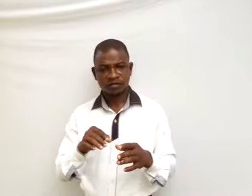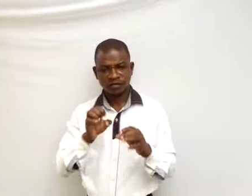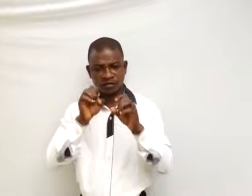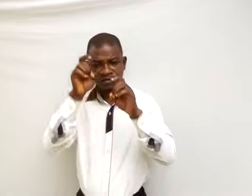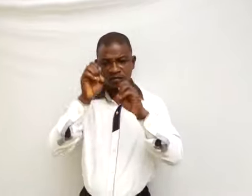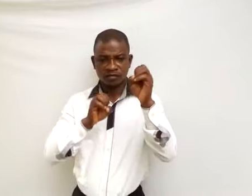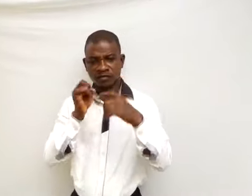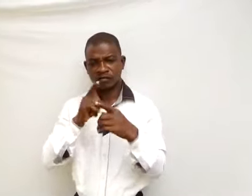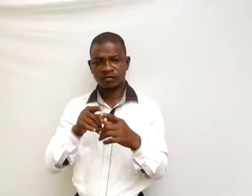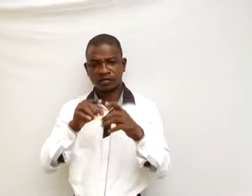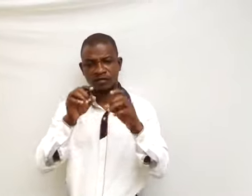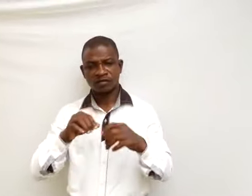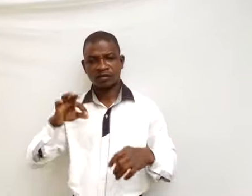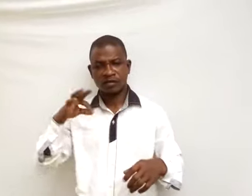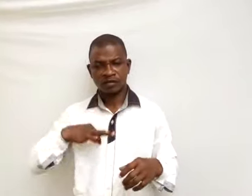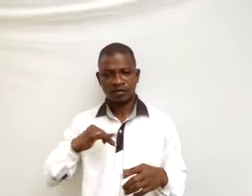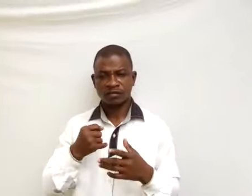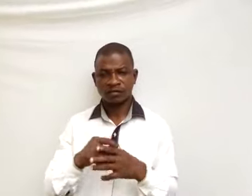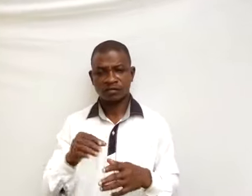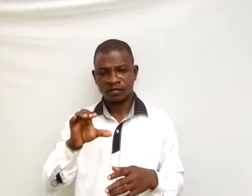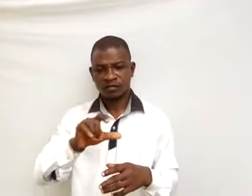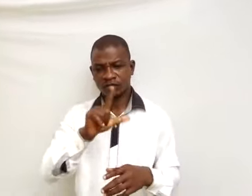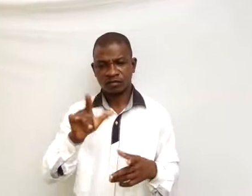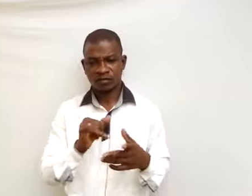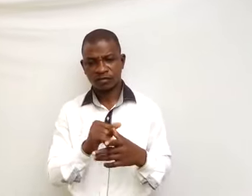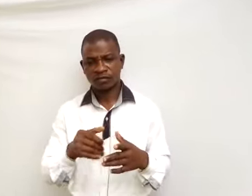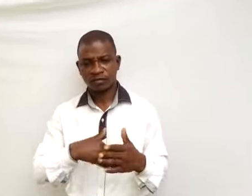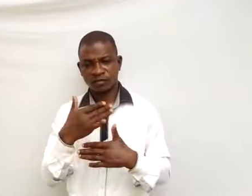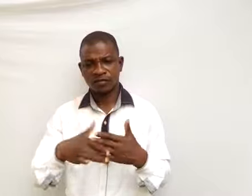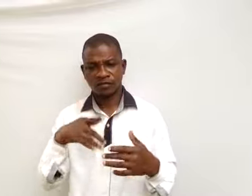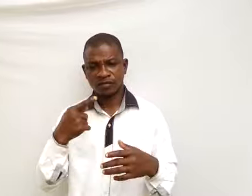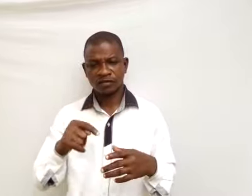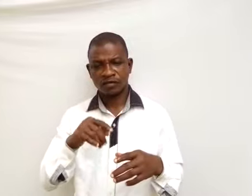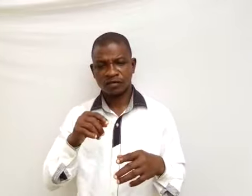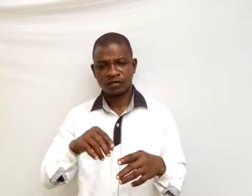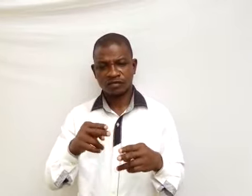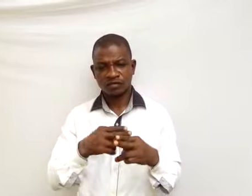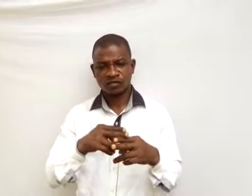advantages of localization of industries after this short break.